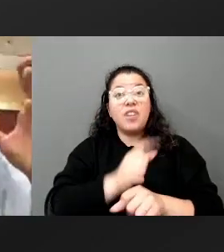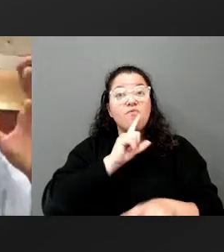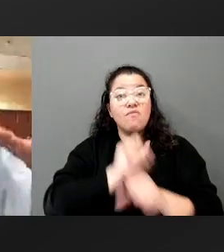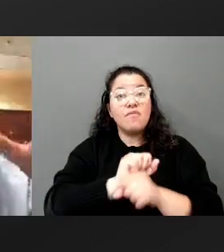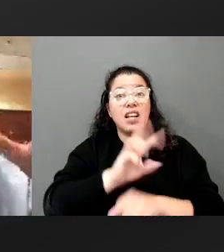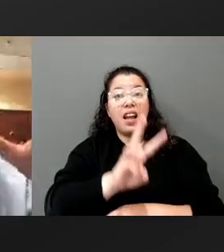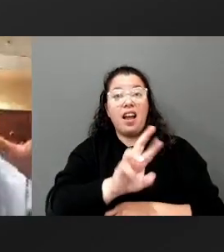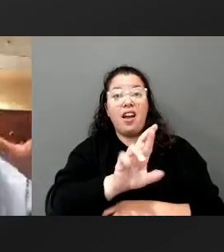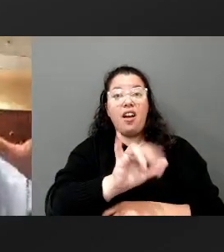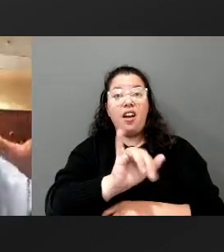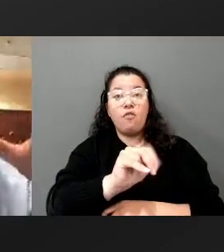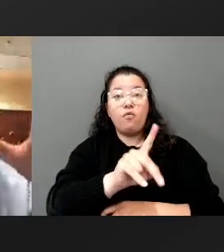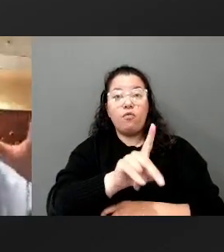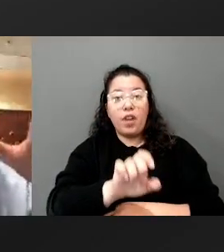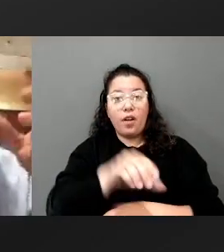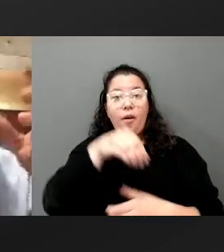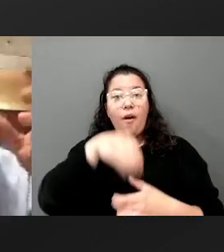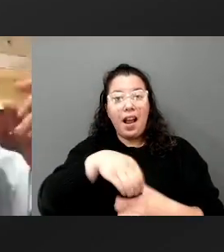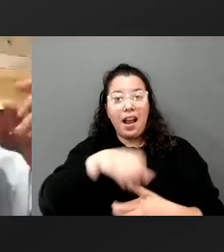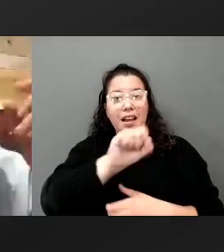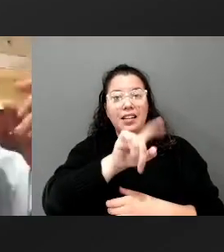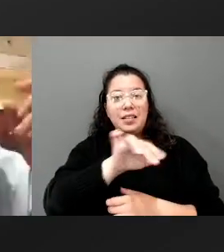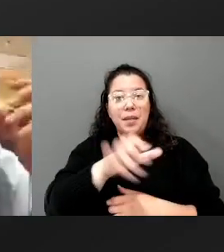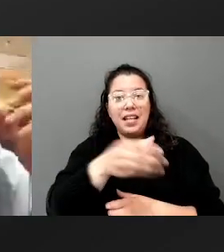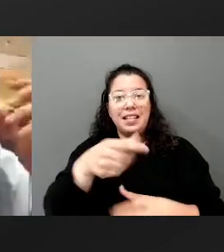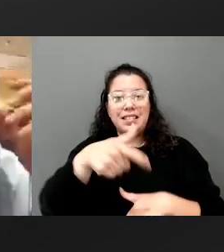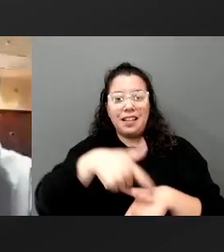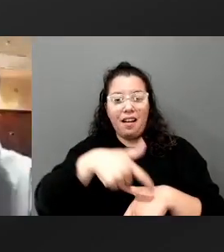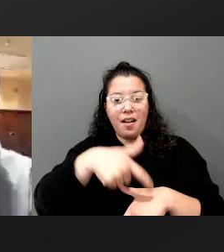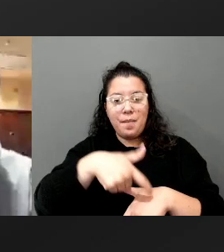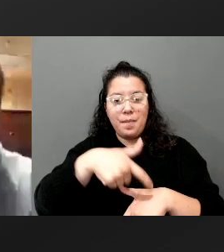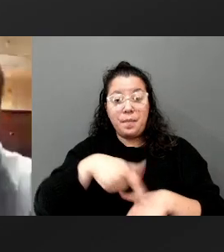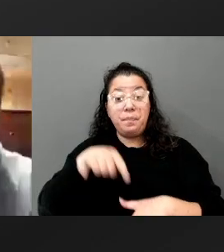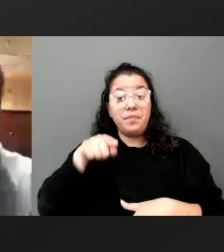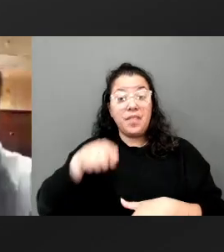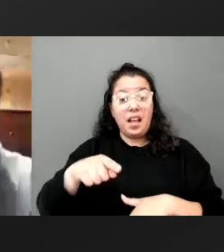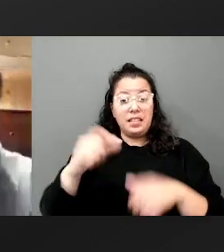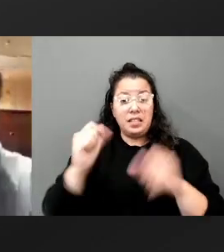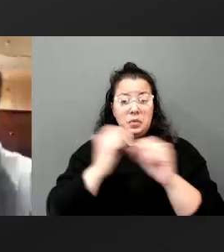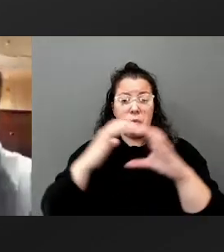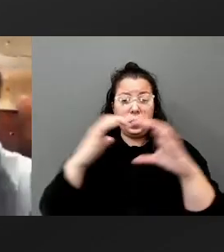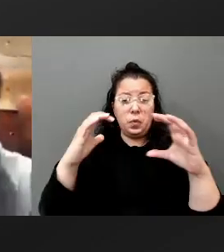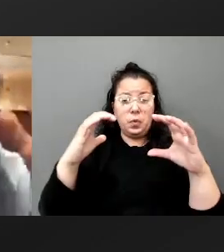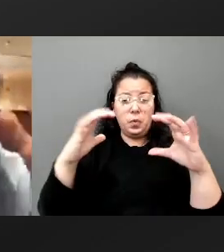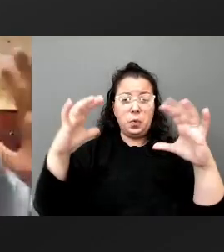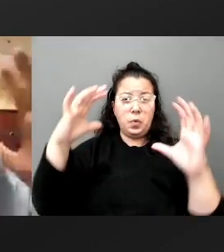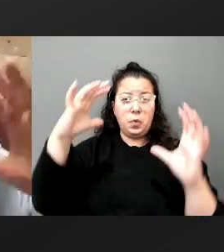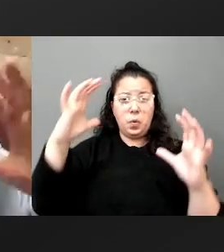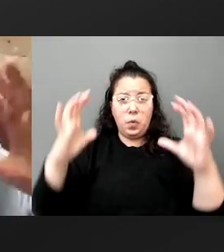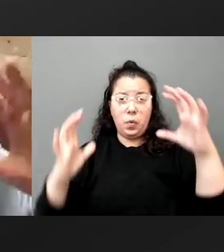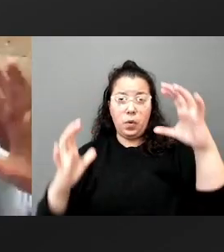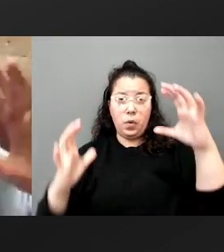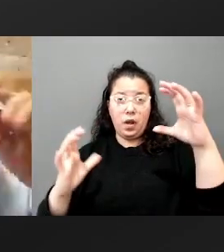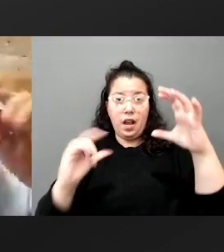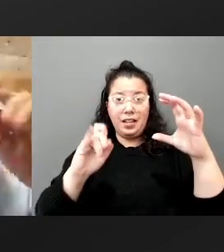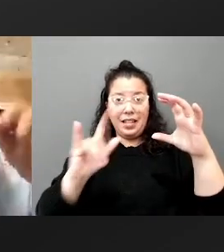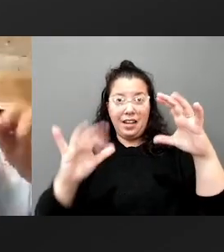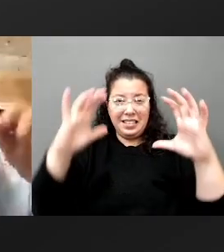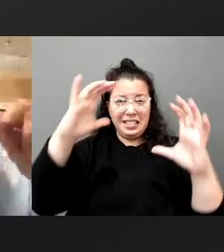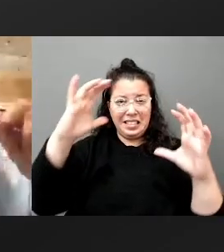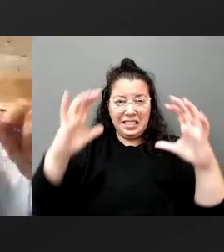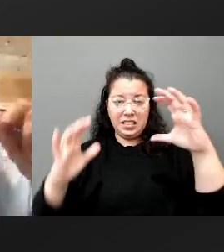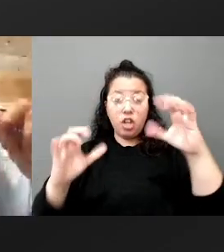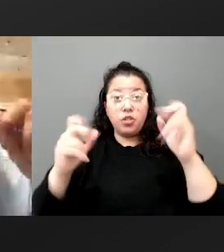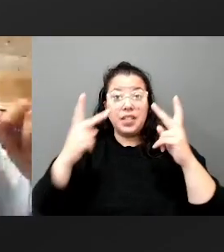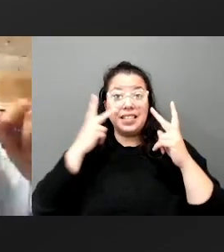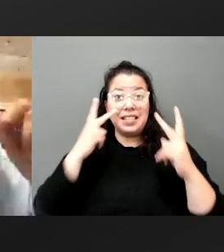This massive galaxy cluster is bending light from distant galaxies behind it,